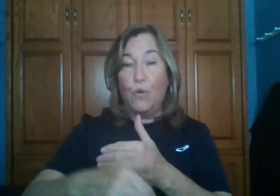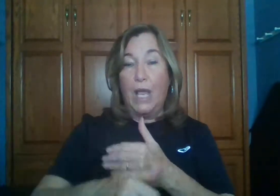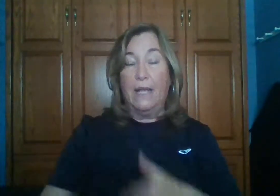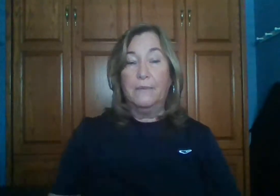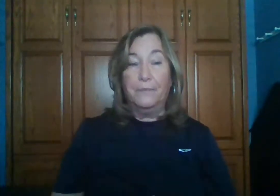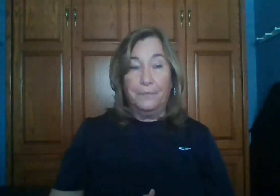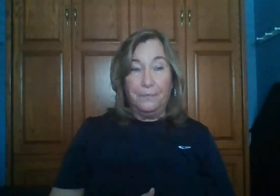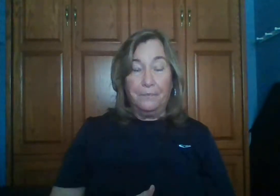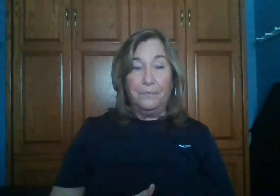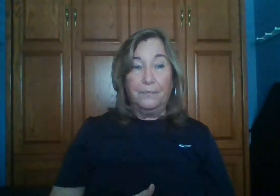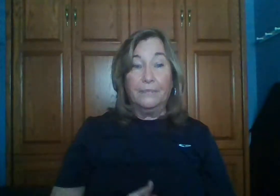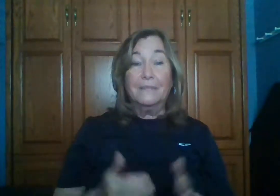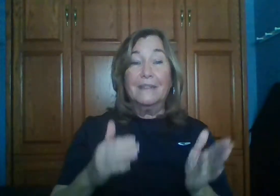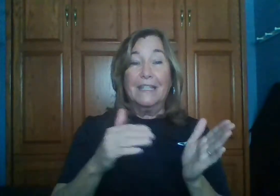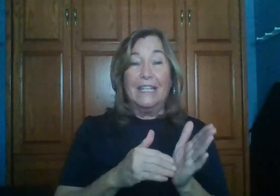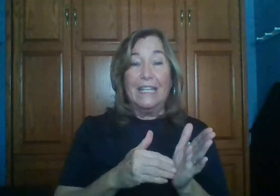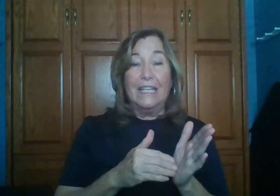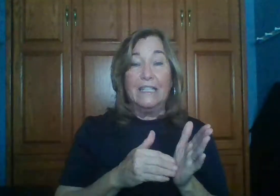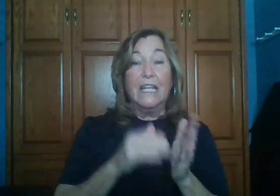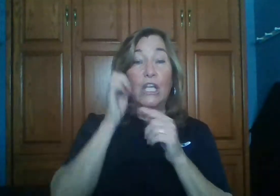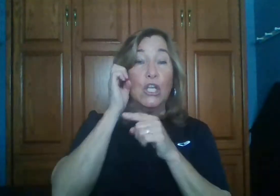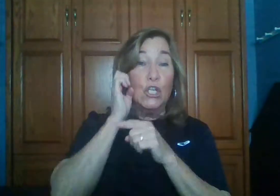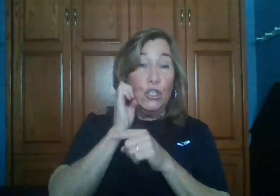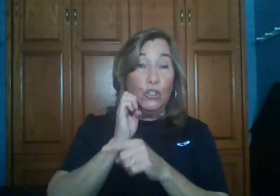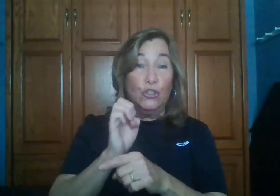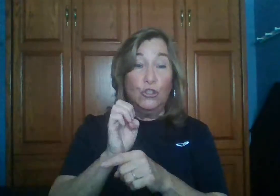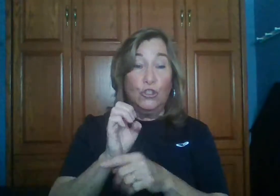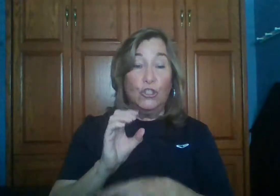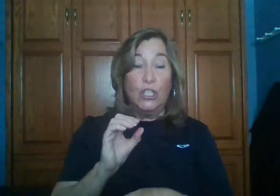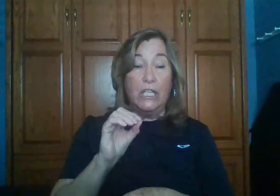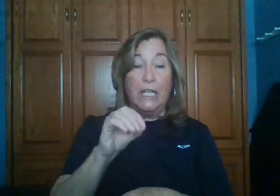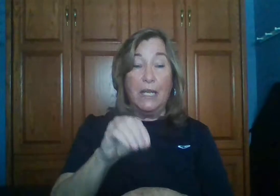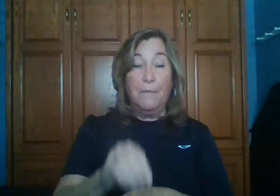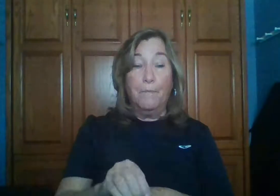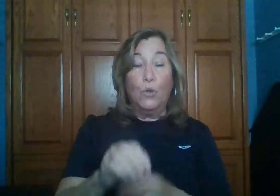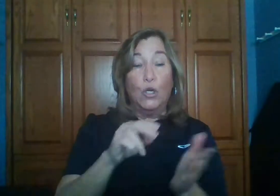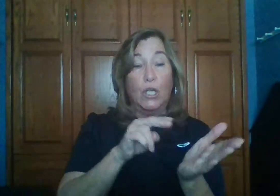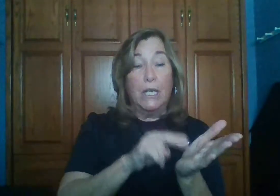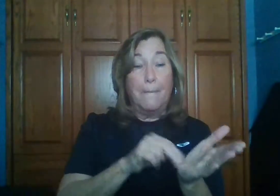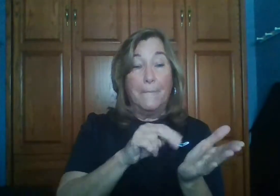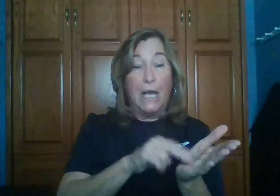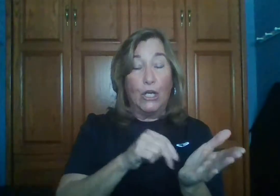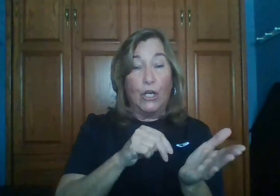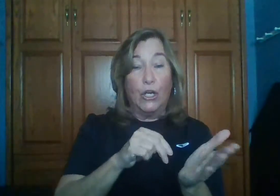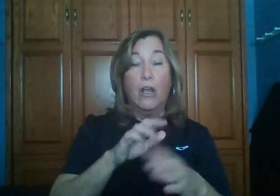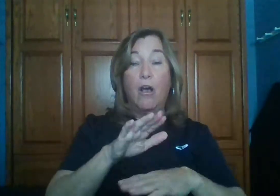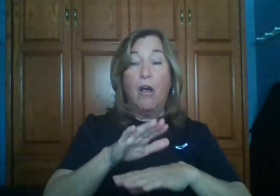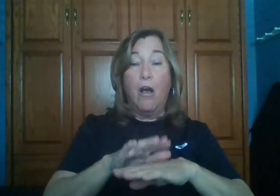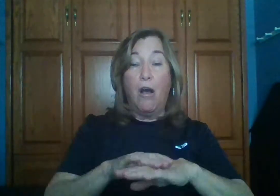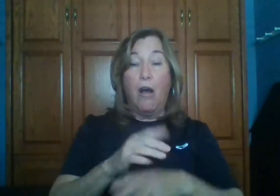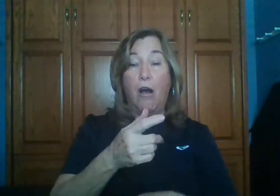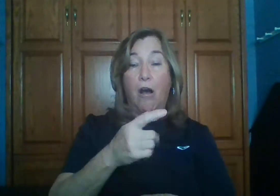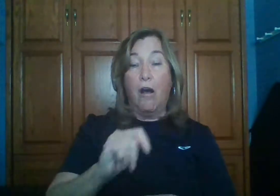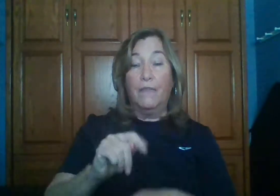Again, she put butter on the